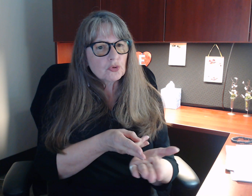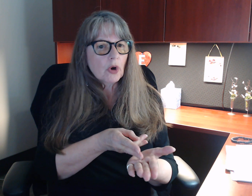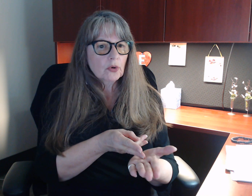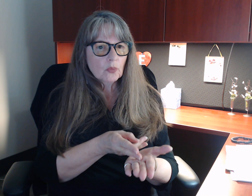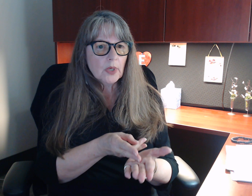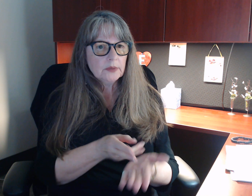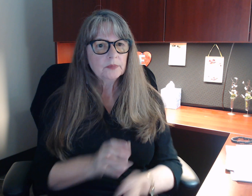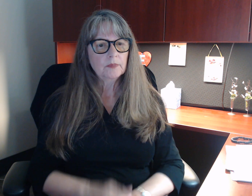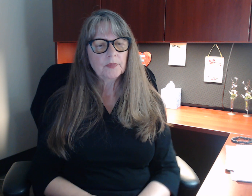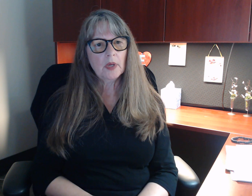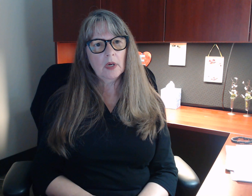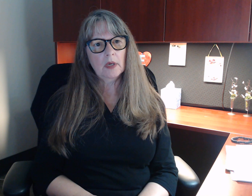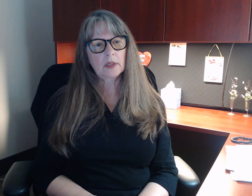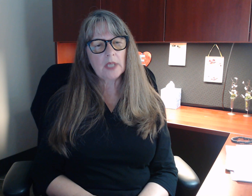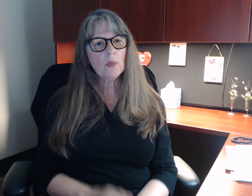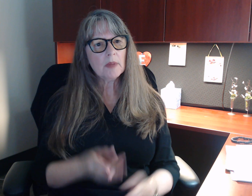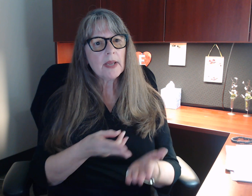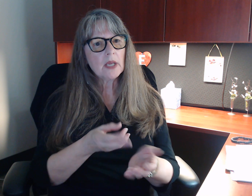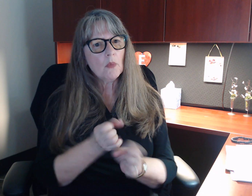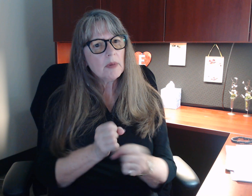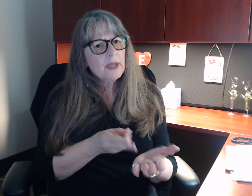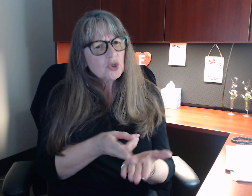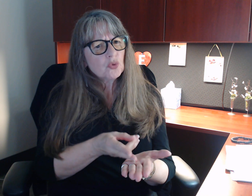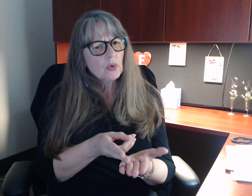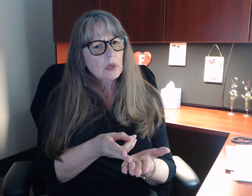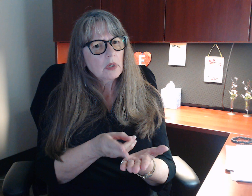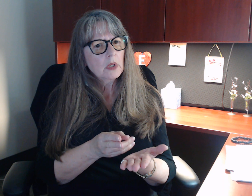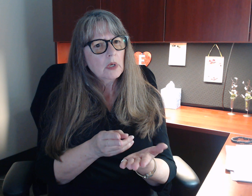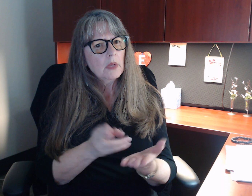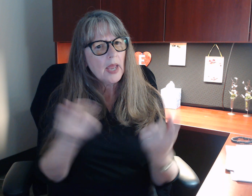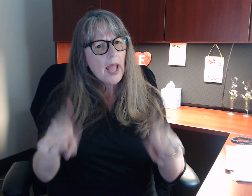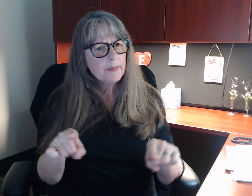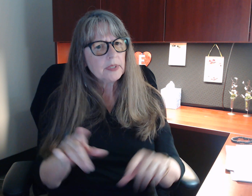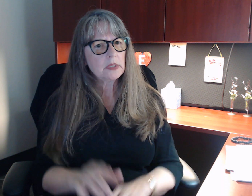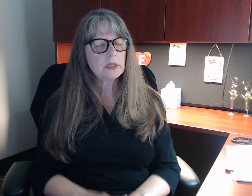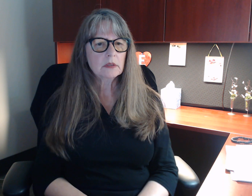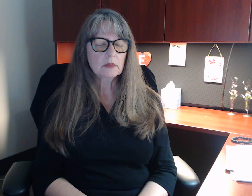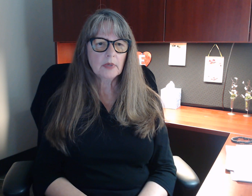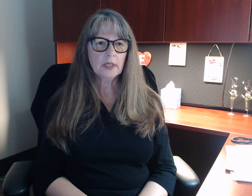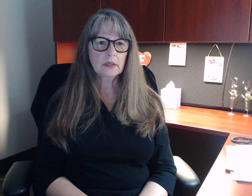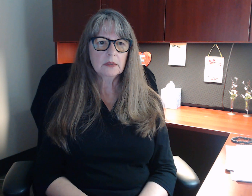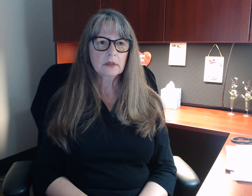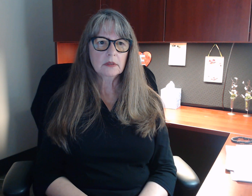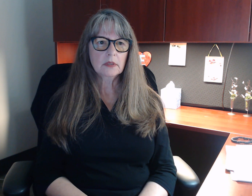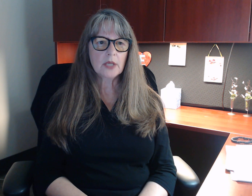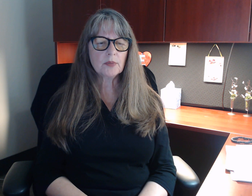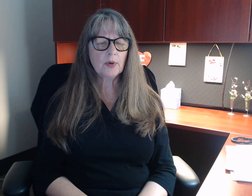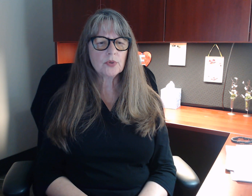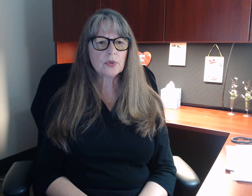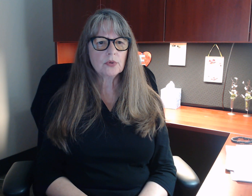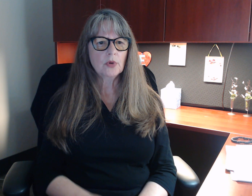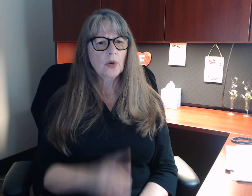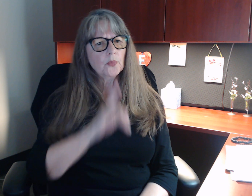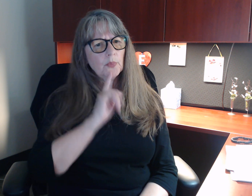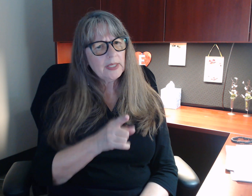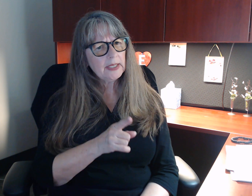stronger one because I want to make sure that happens, right? As opposed to really,